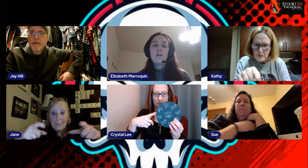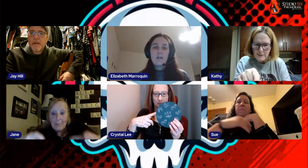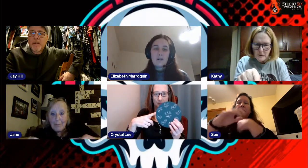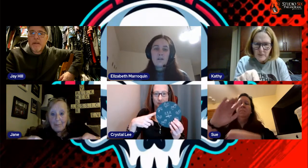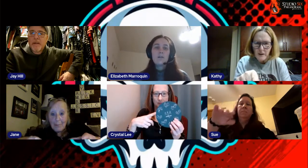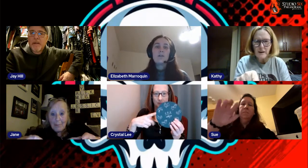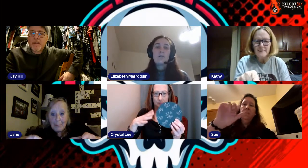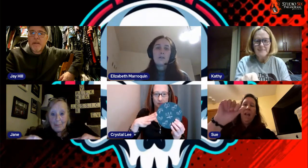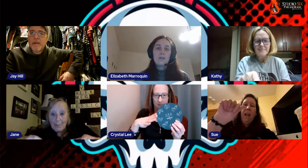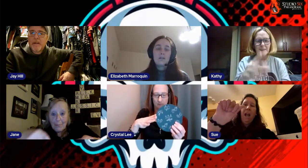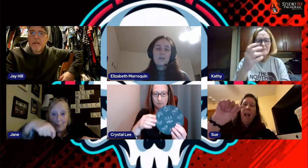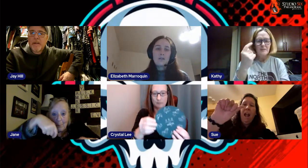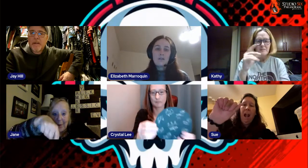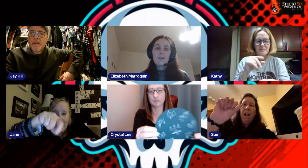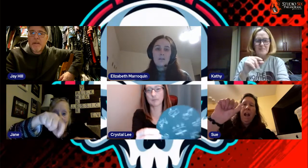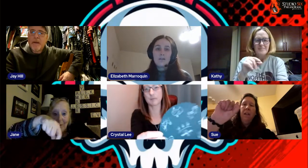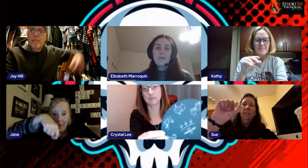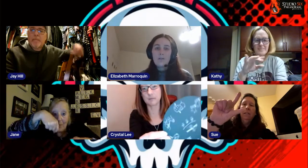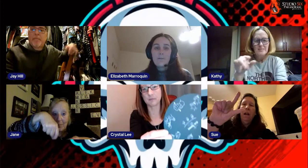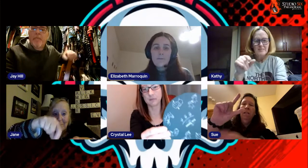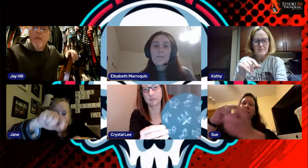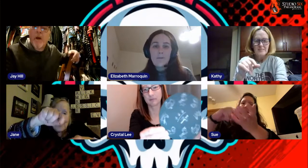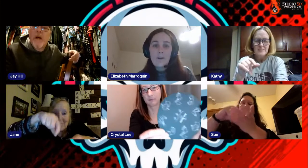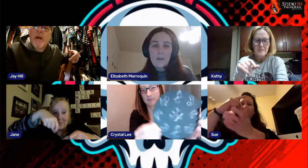Oh, you guys know that? Okay. I don't know.